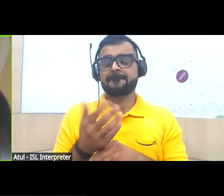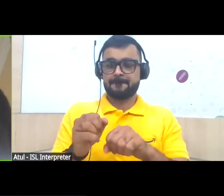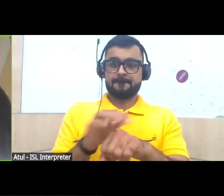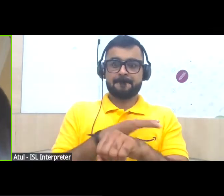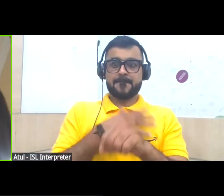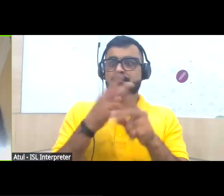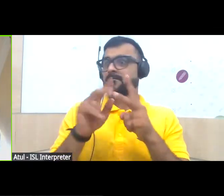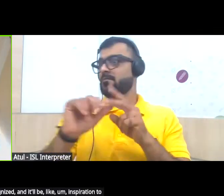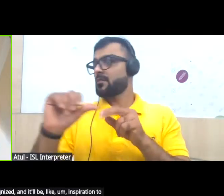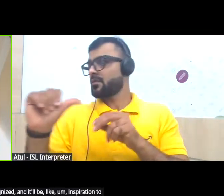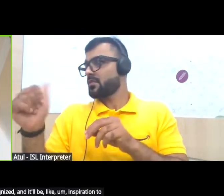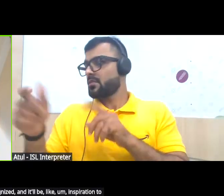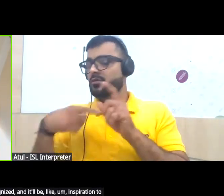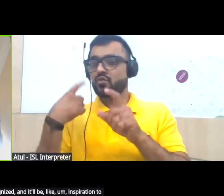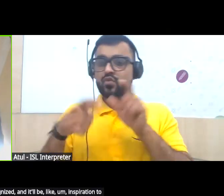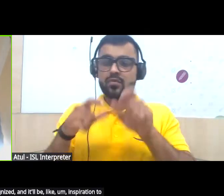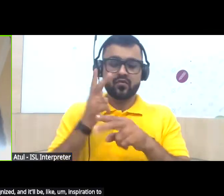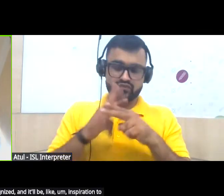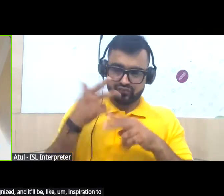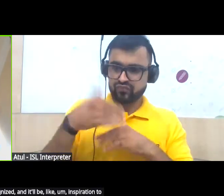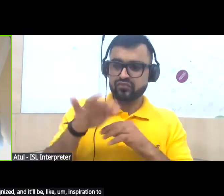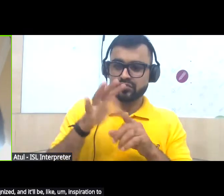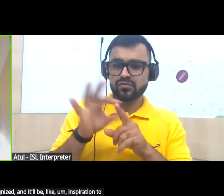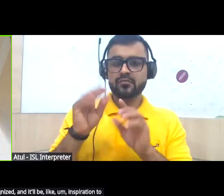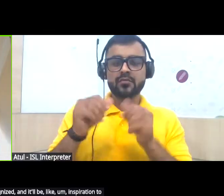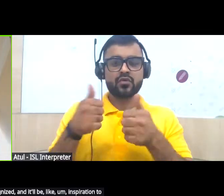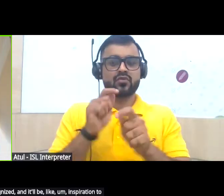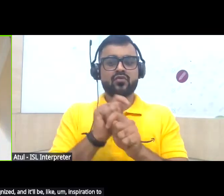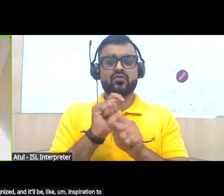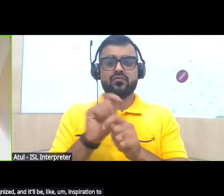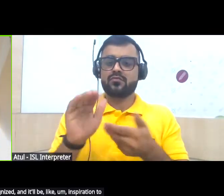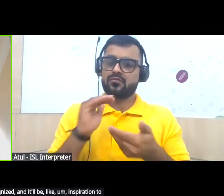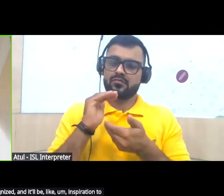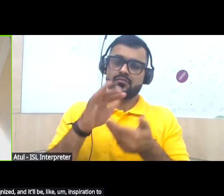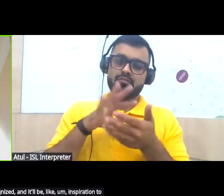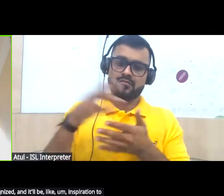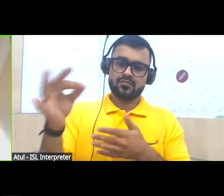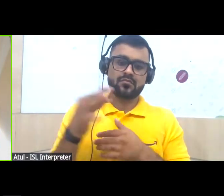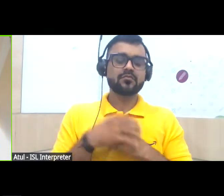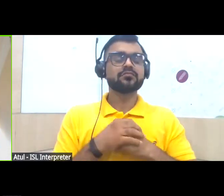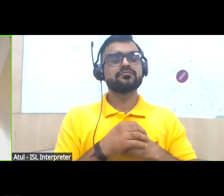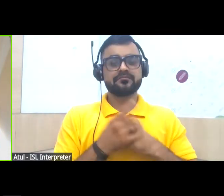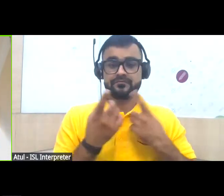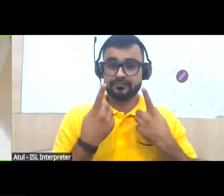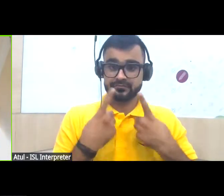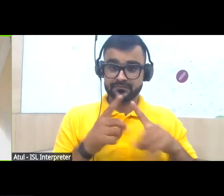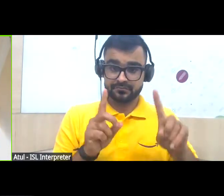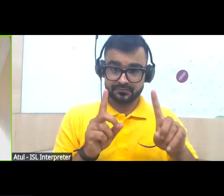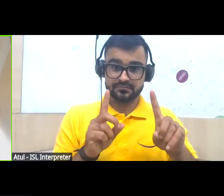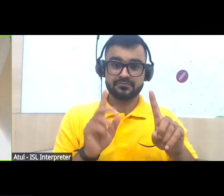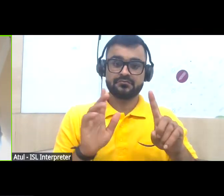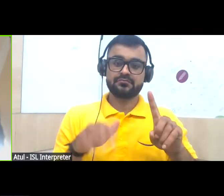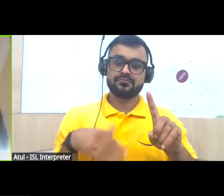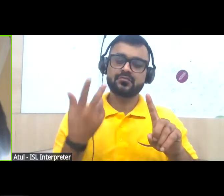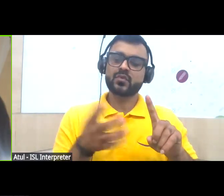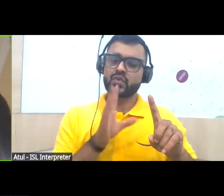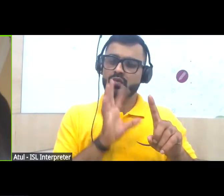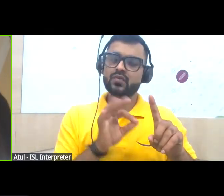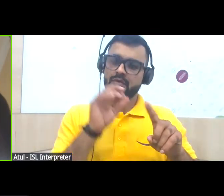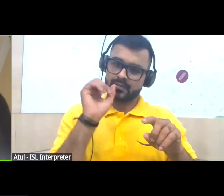to many others who will also continue doing more good work and get recognized, right? And